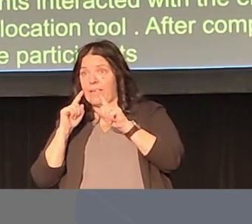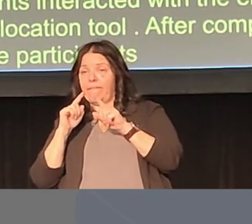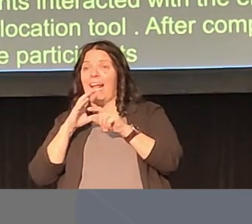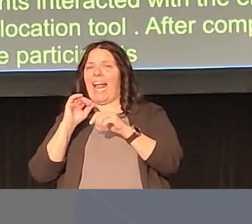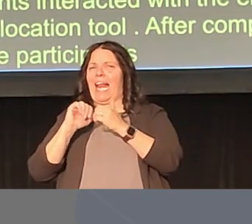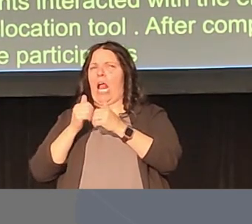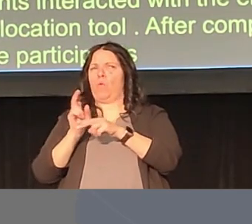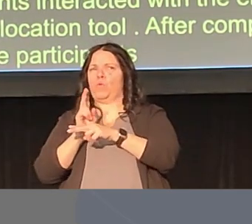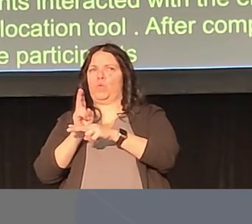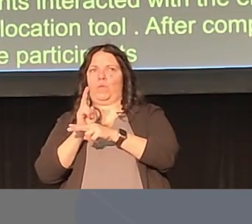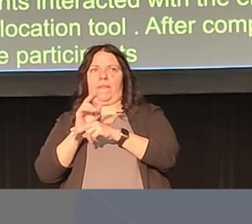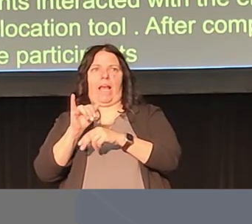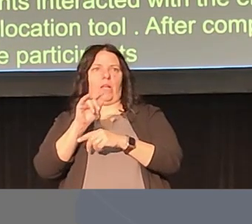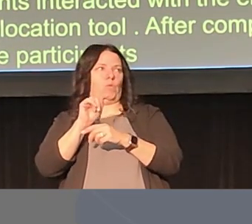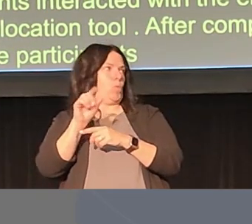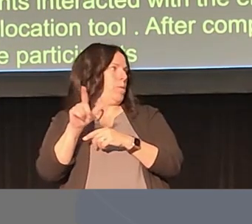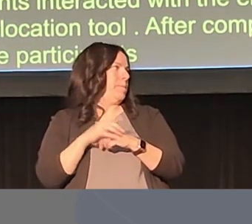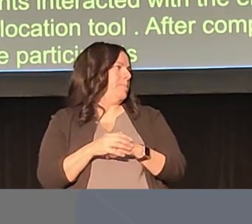echolocation tool.